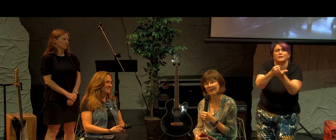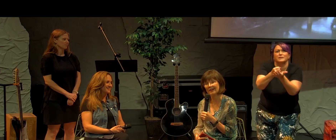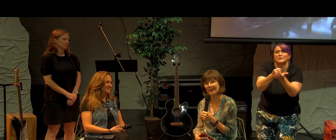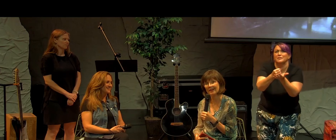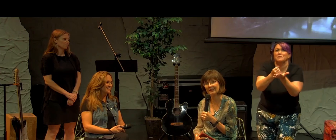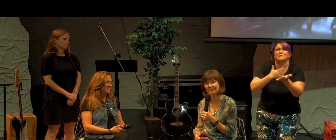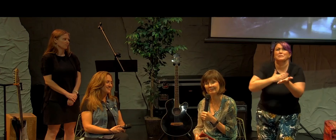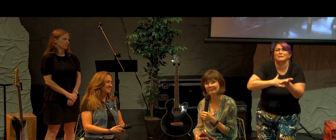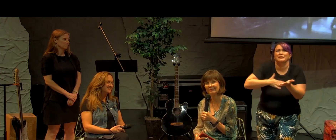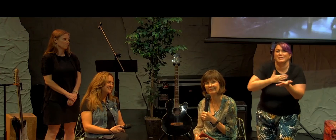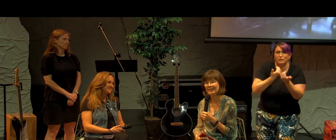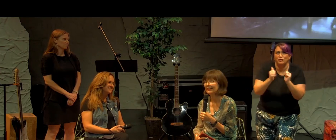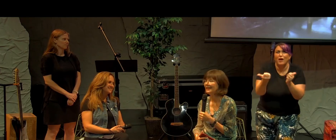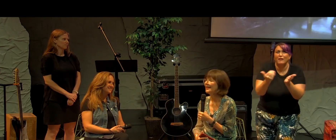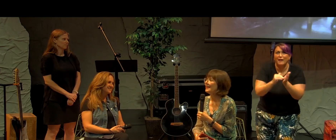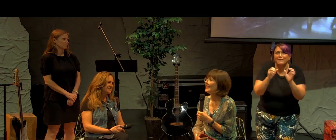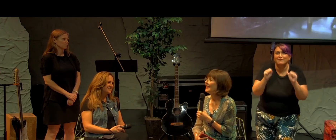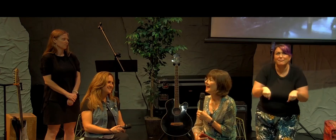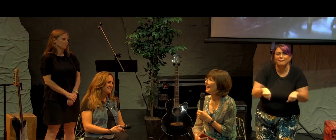try again?